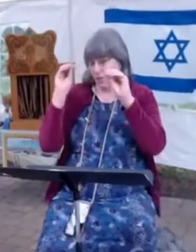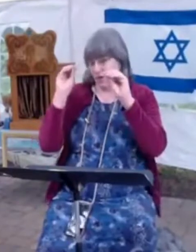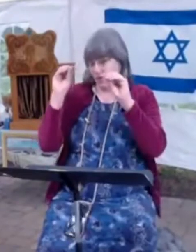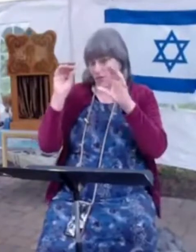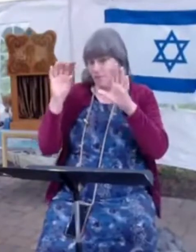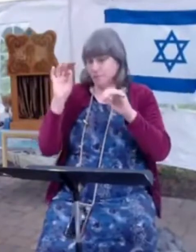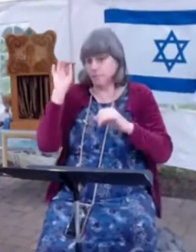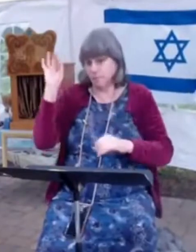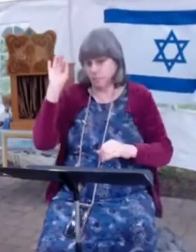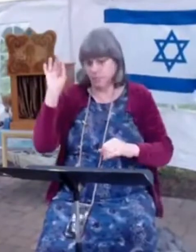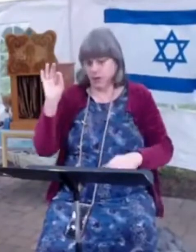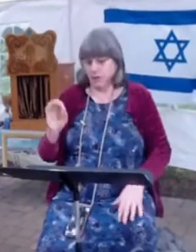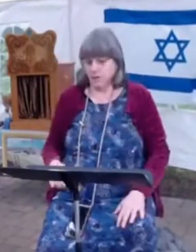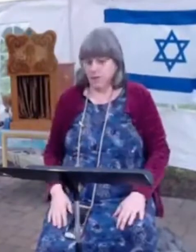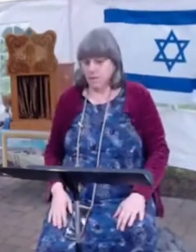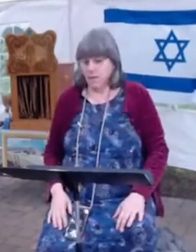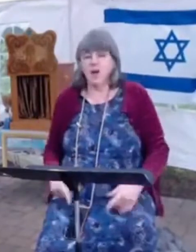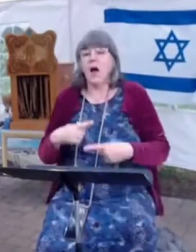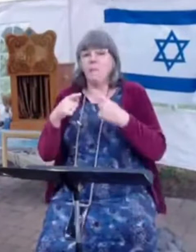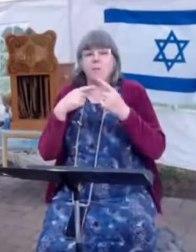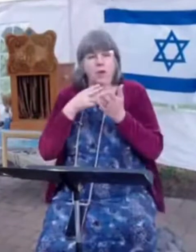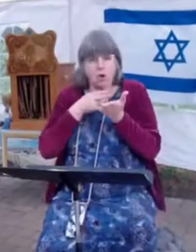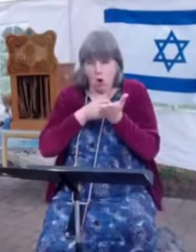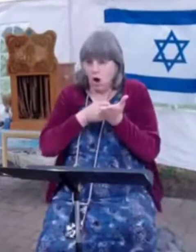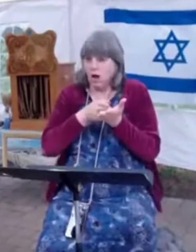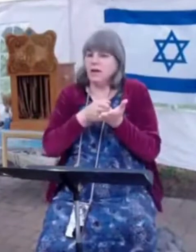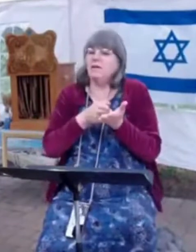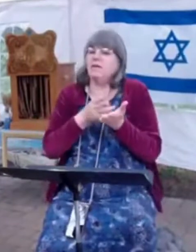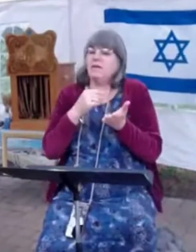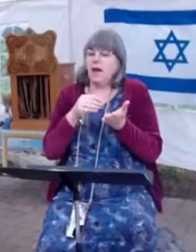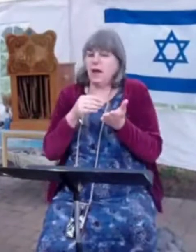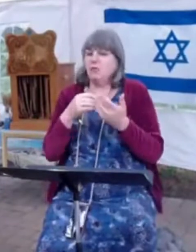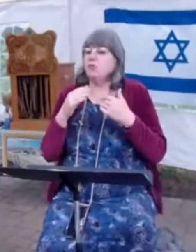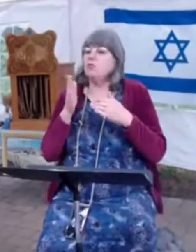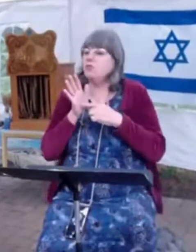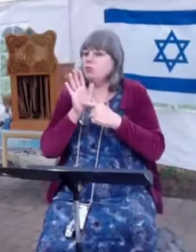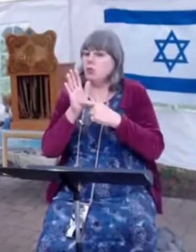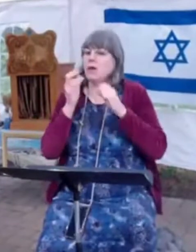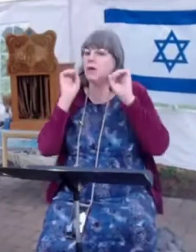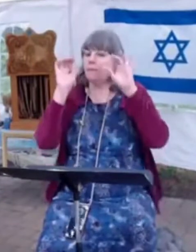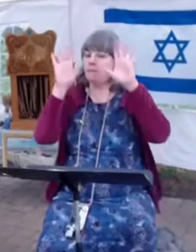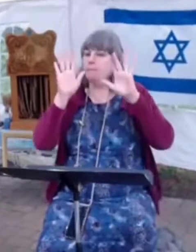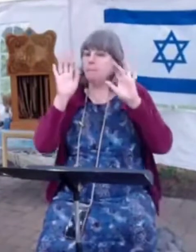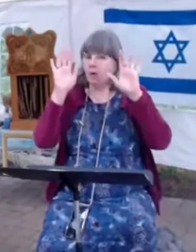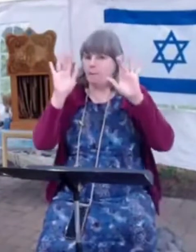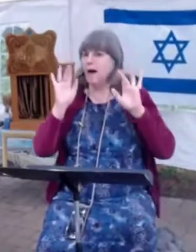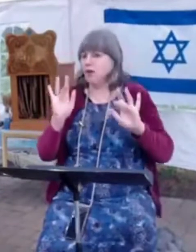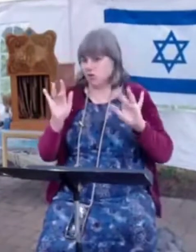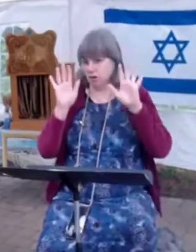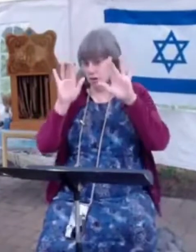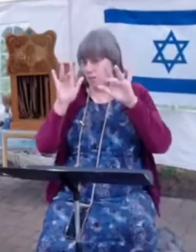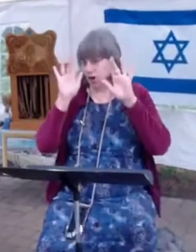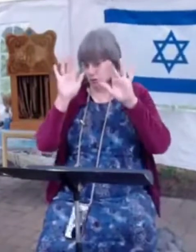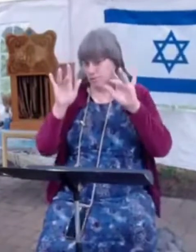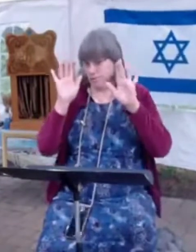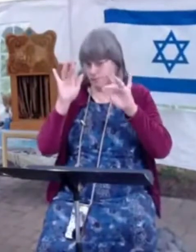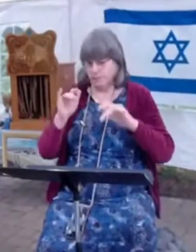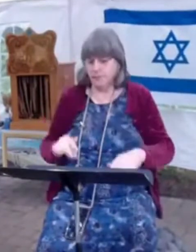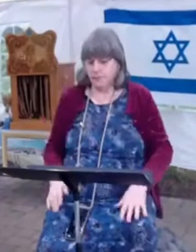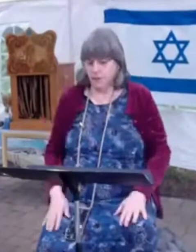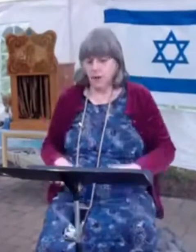All about sharing with the poor, honesty in business, and compassion. So, according to the